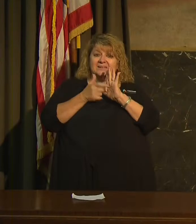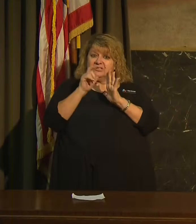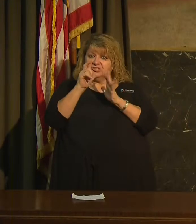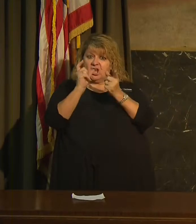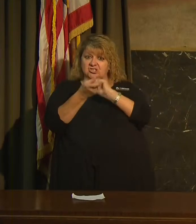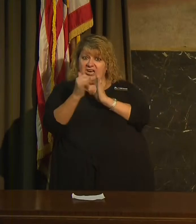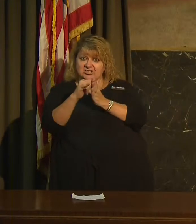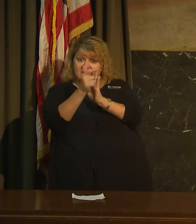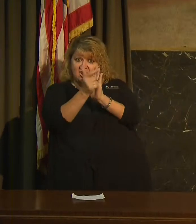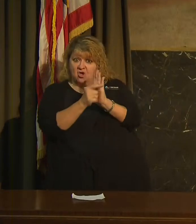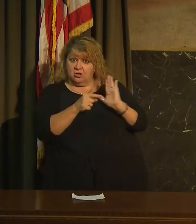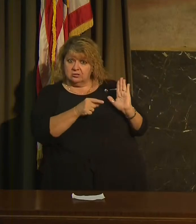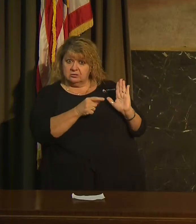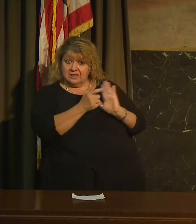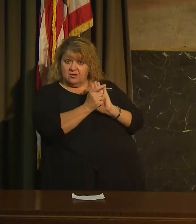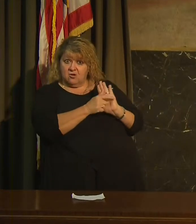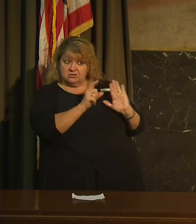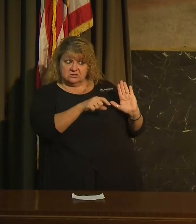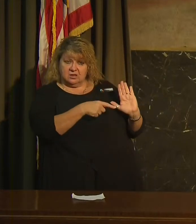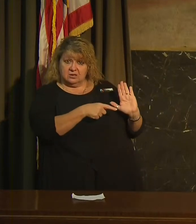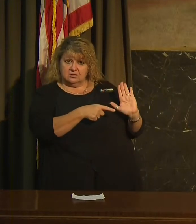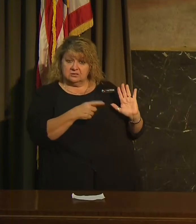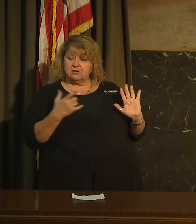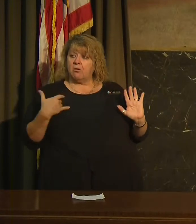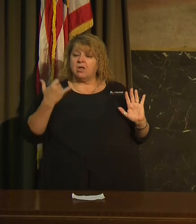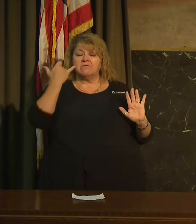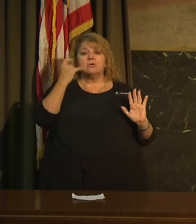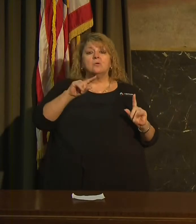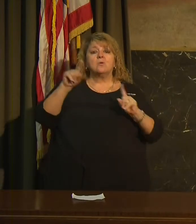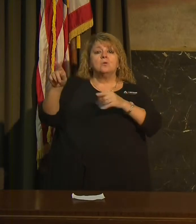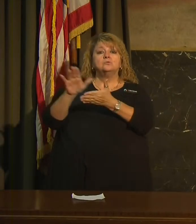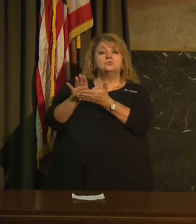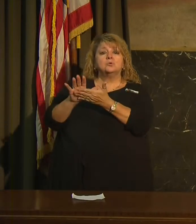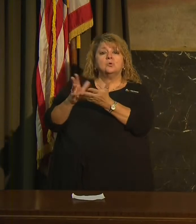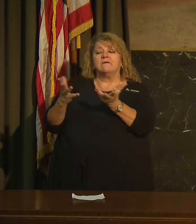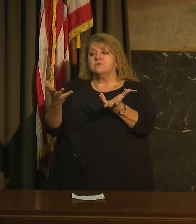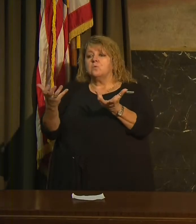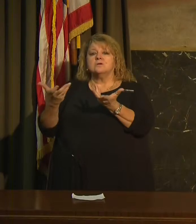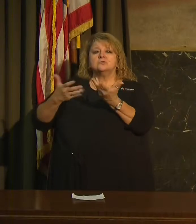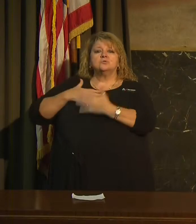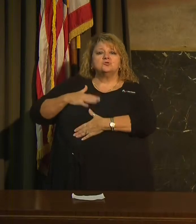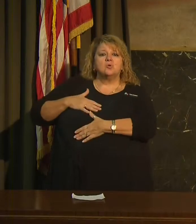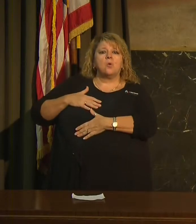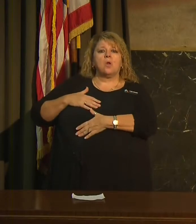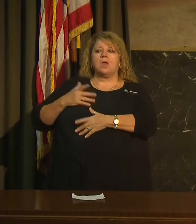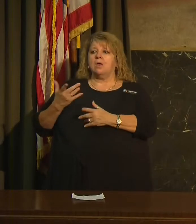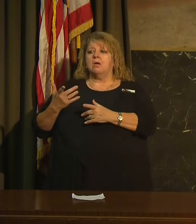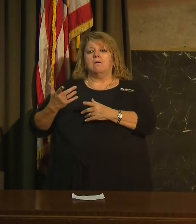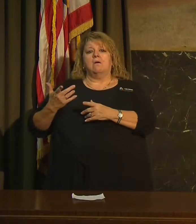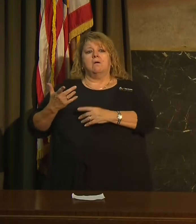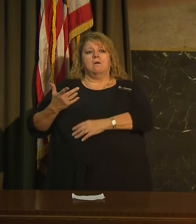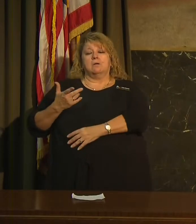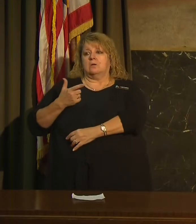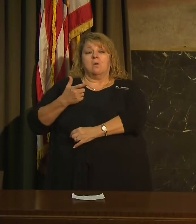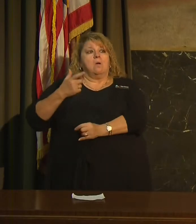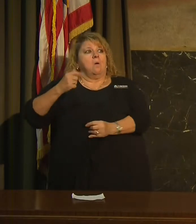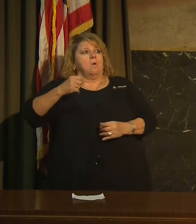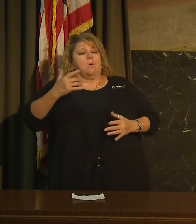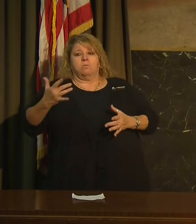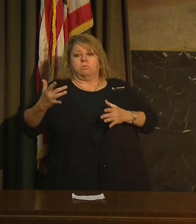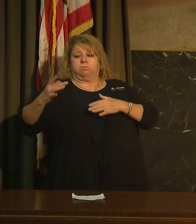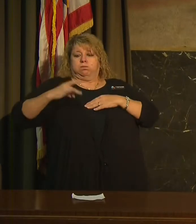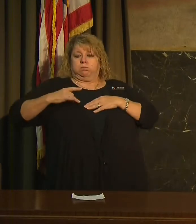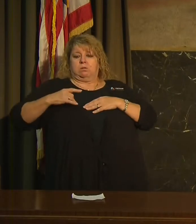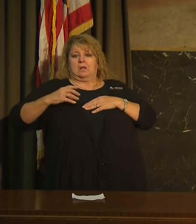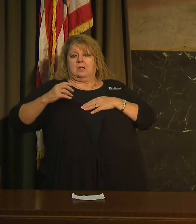businesses need to understand, schools need to understand, if you want to enjoy those protections from liability,